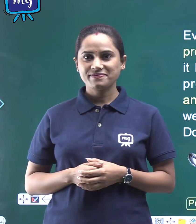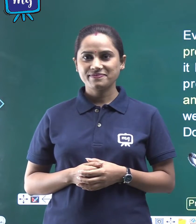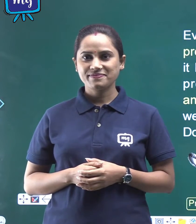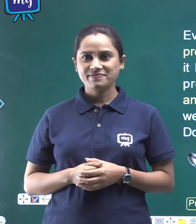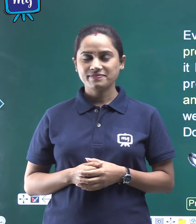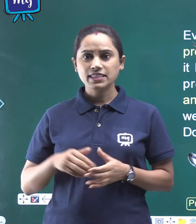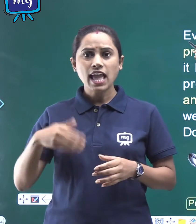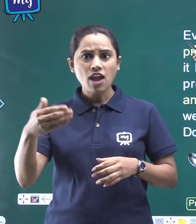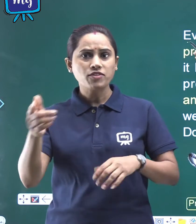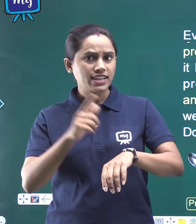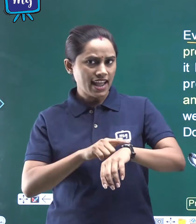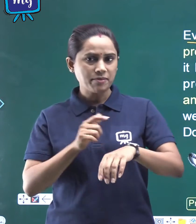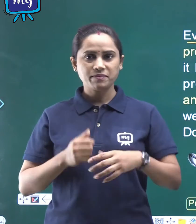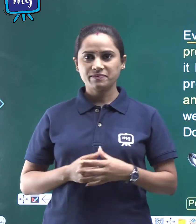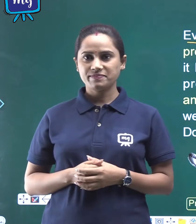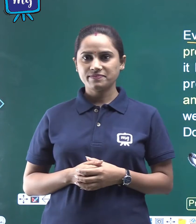Every time